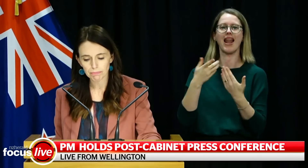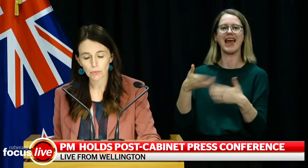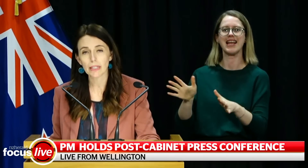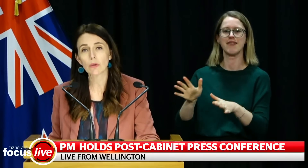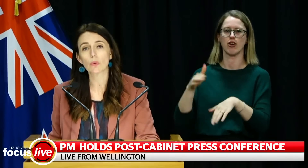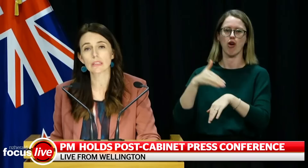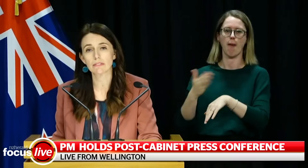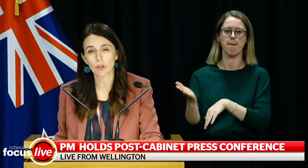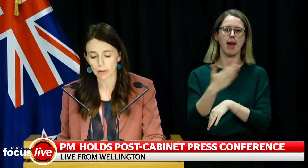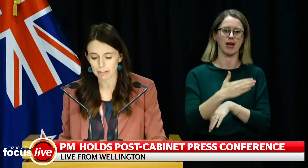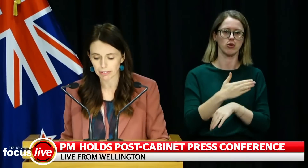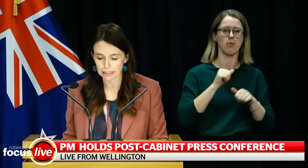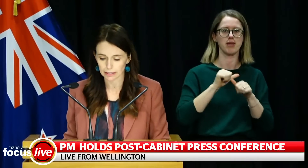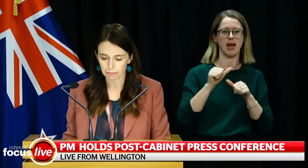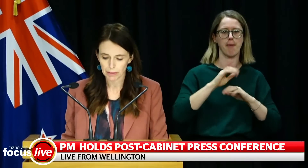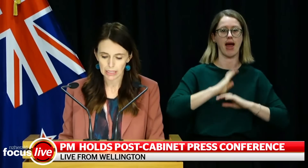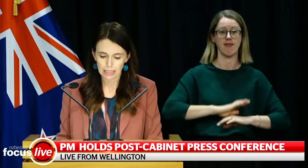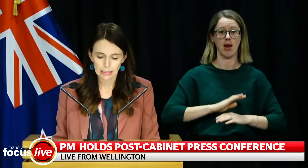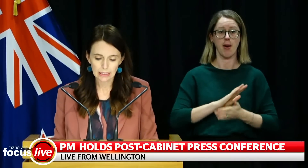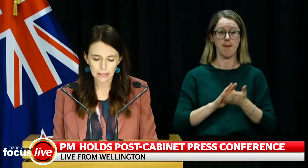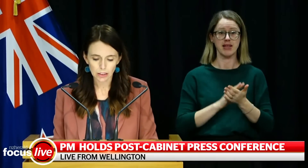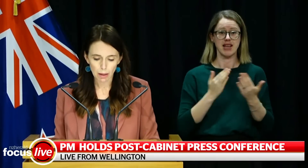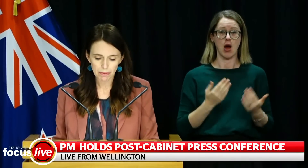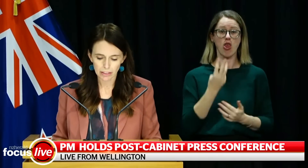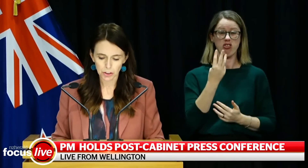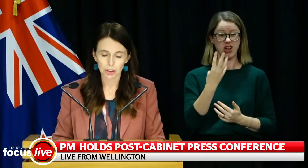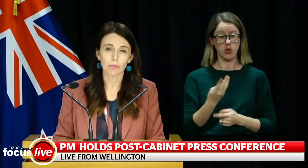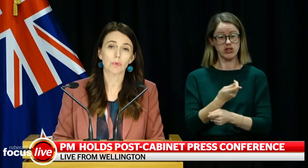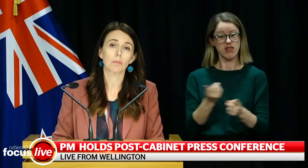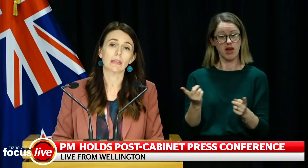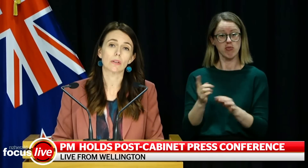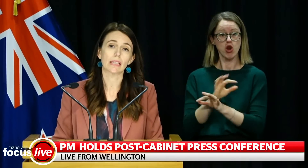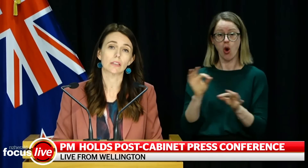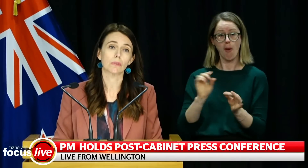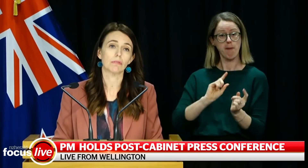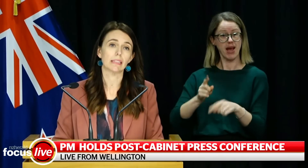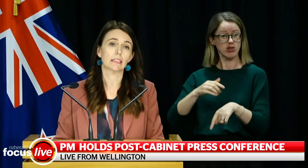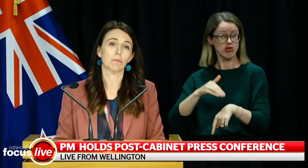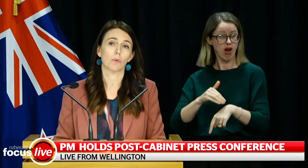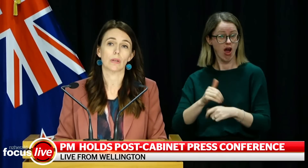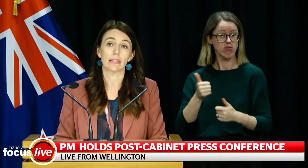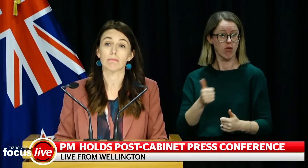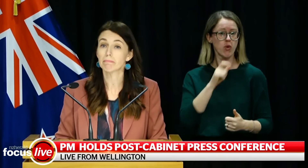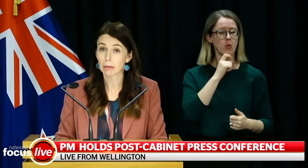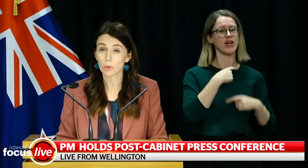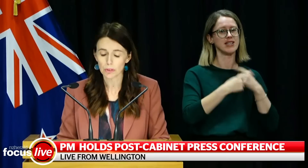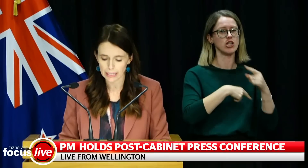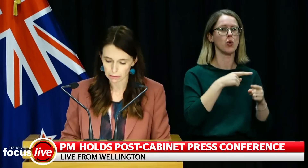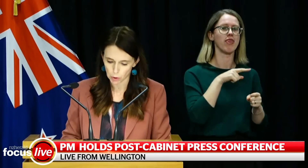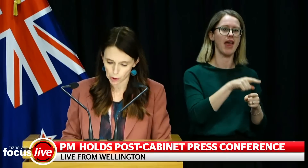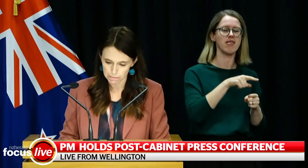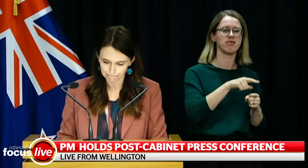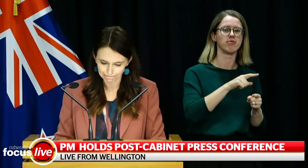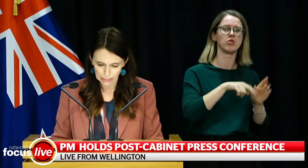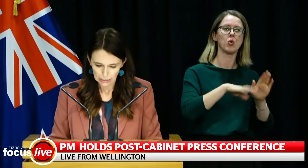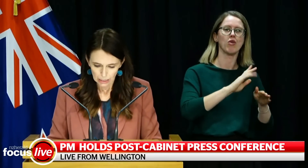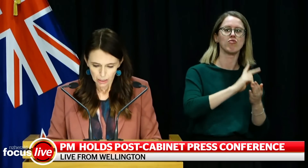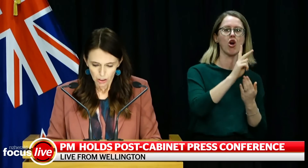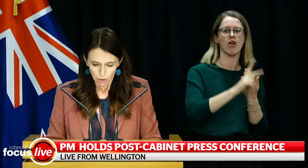result, 3/4 have not reoffended. This is the type of initiative we'll be looking to invest more in, but more on that